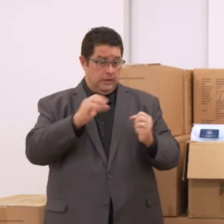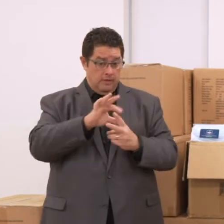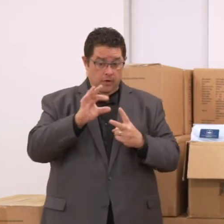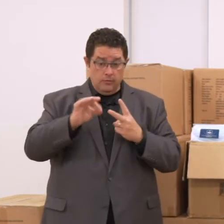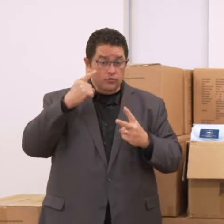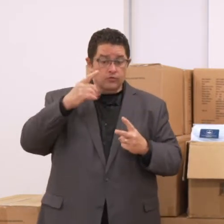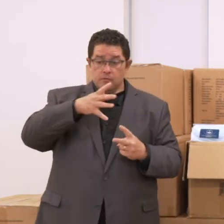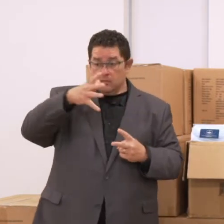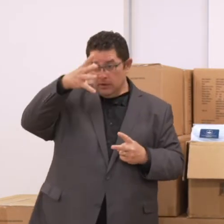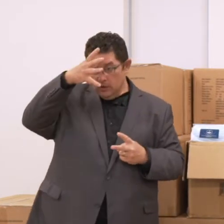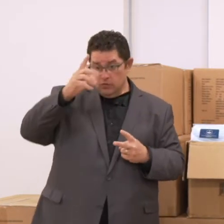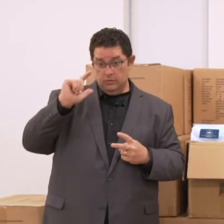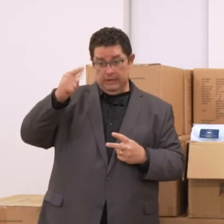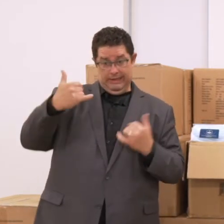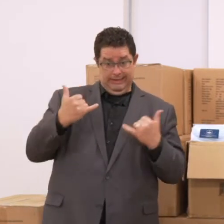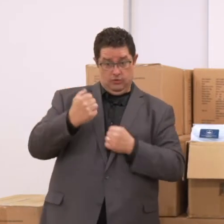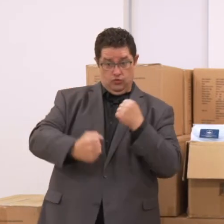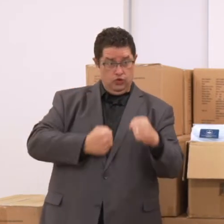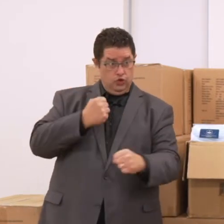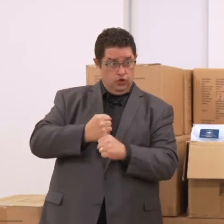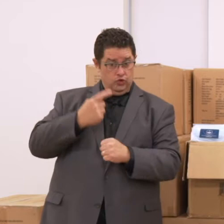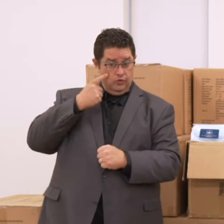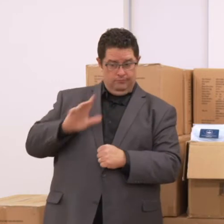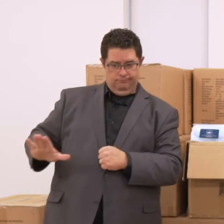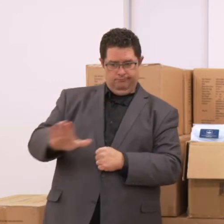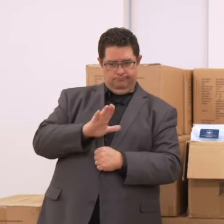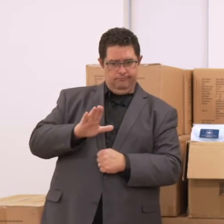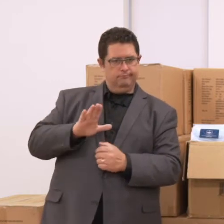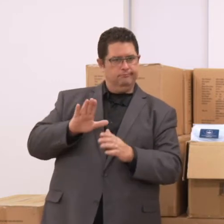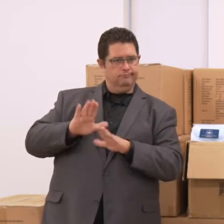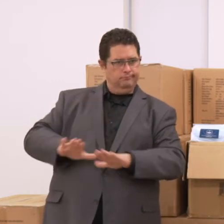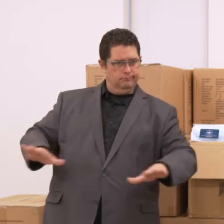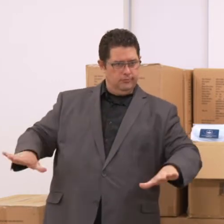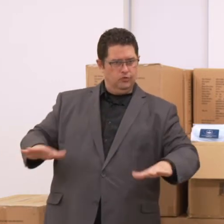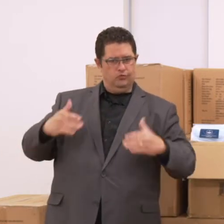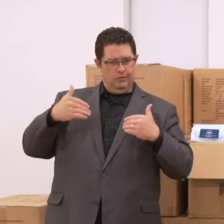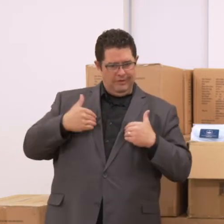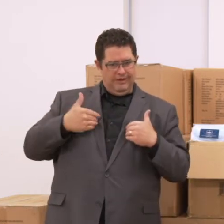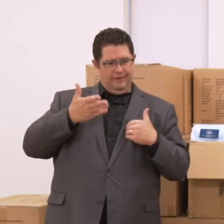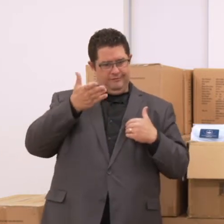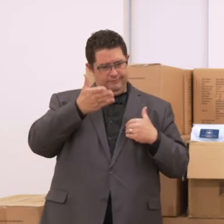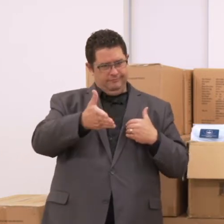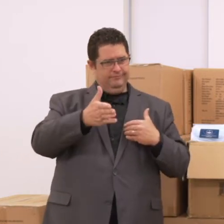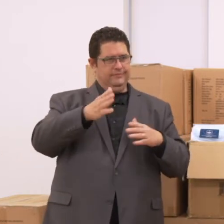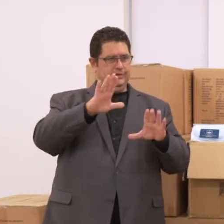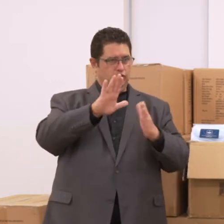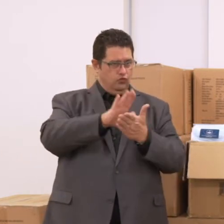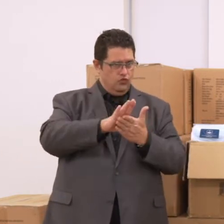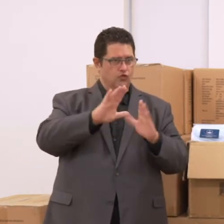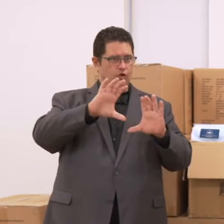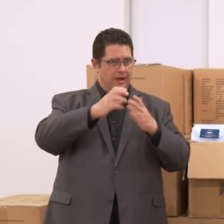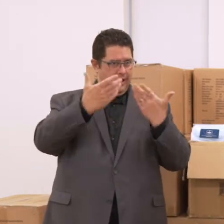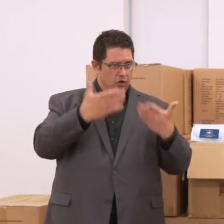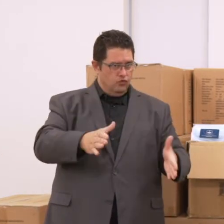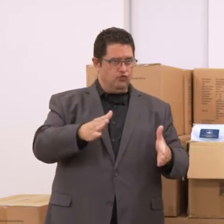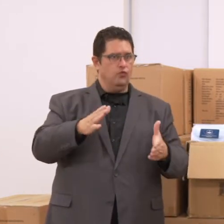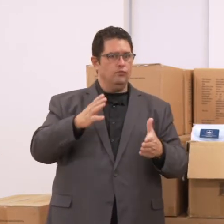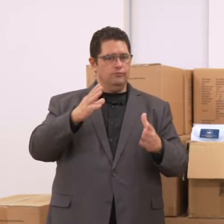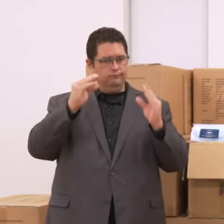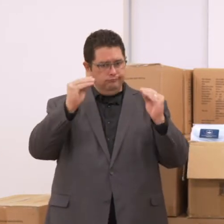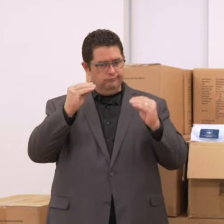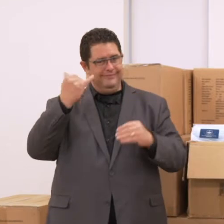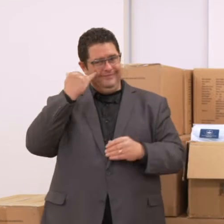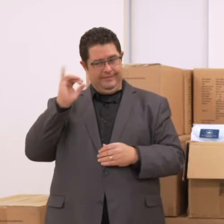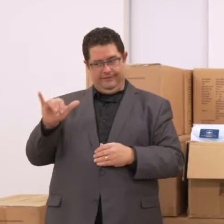our parents later this year to have an in-school, in-classroom setting for their students if they choose that